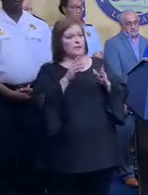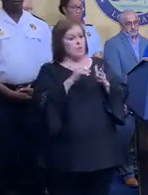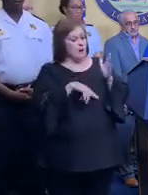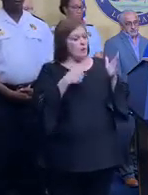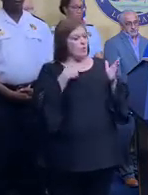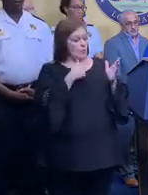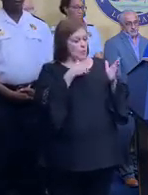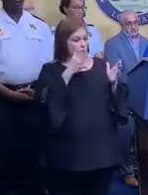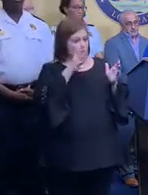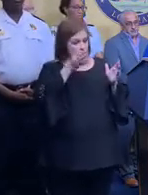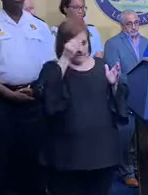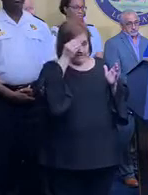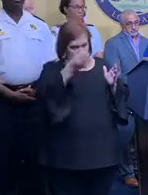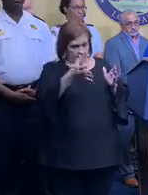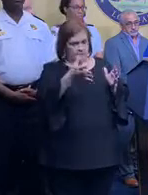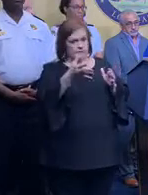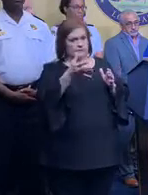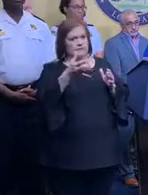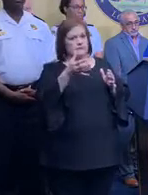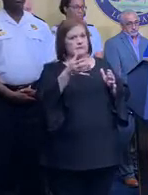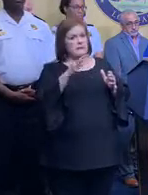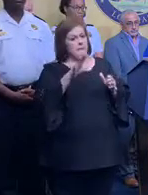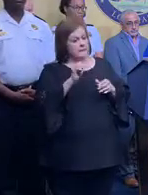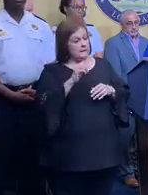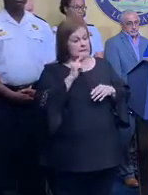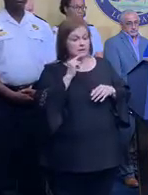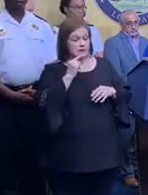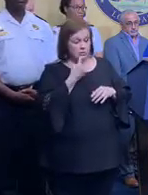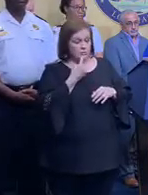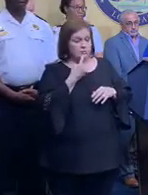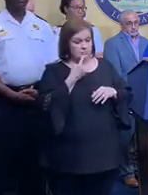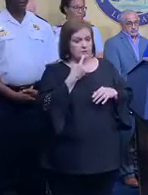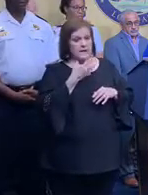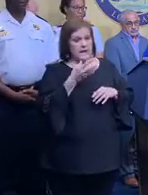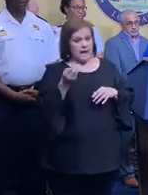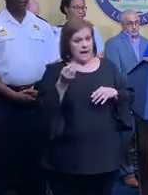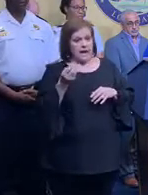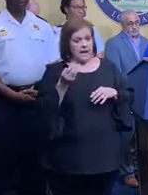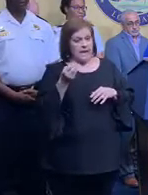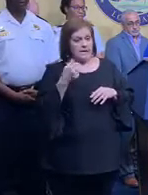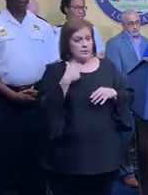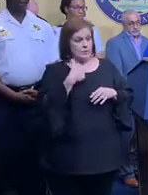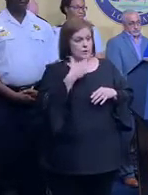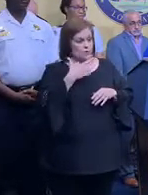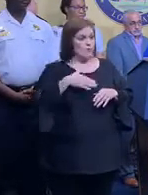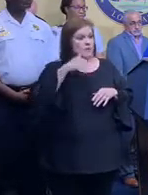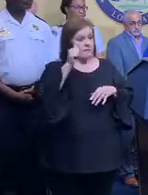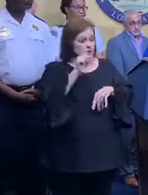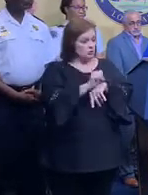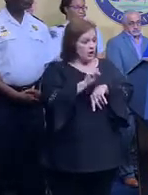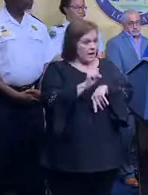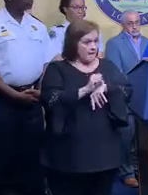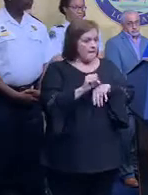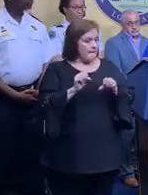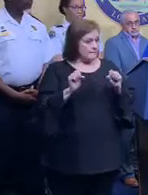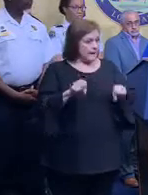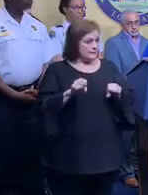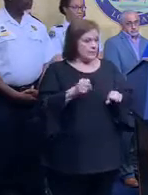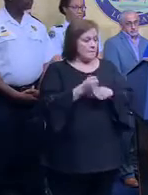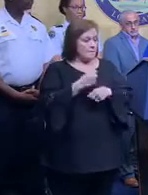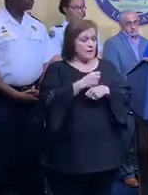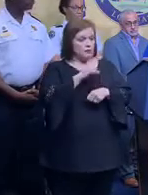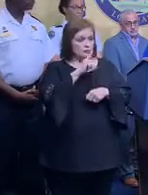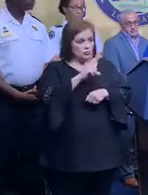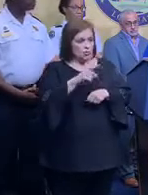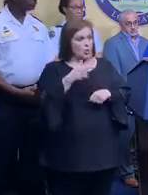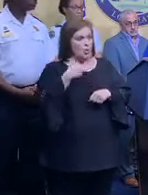of New Orleans at every level. Take it serious, and we're going to do the best job possible of making sure